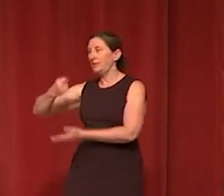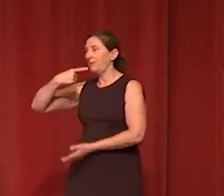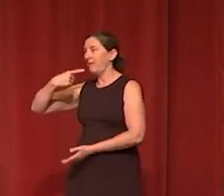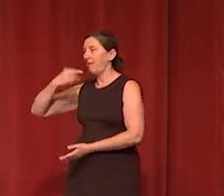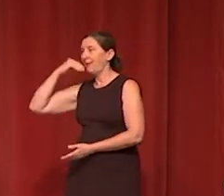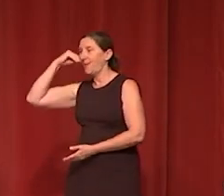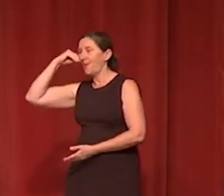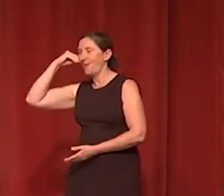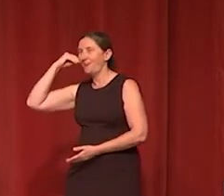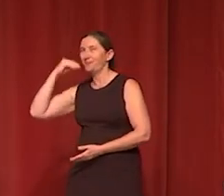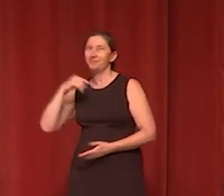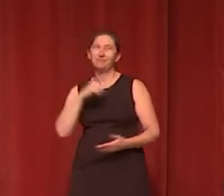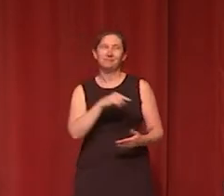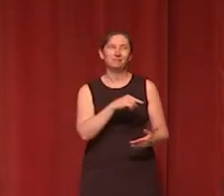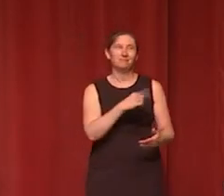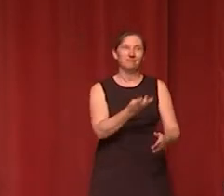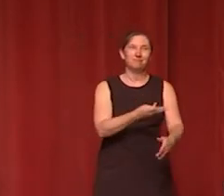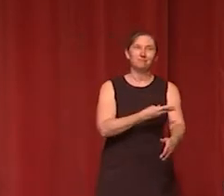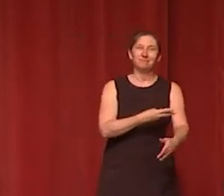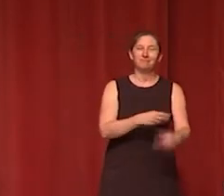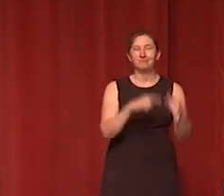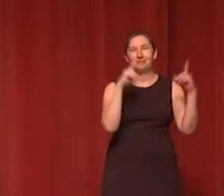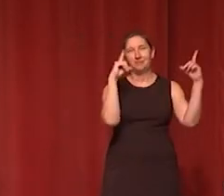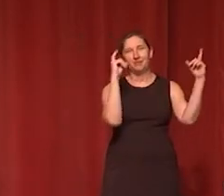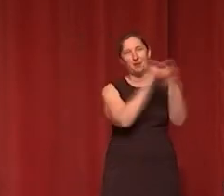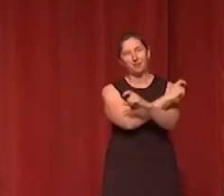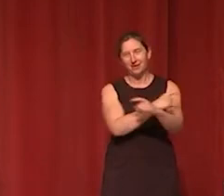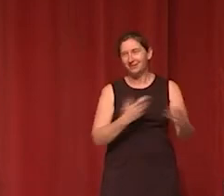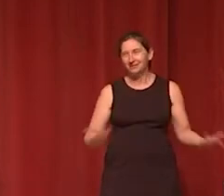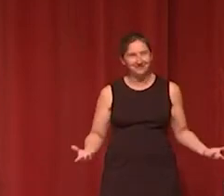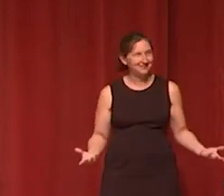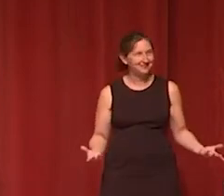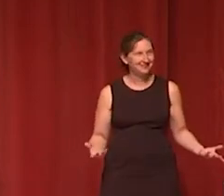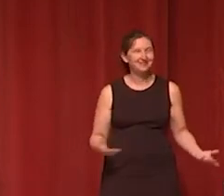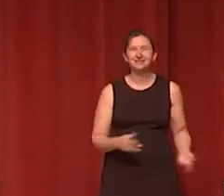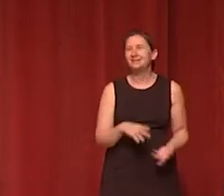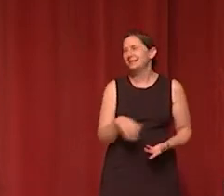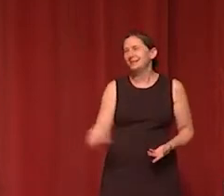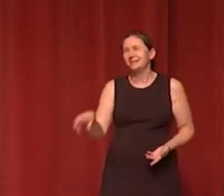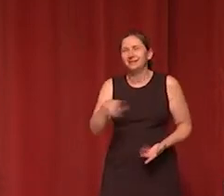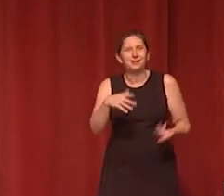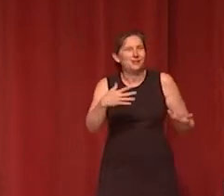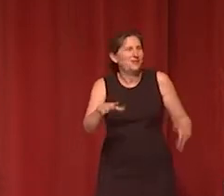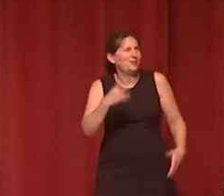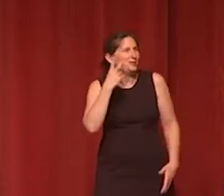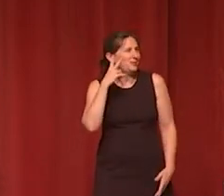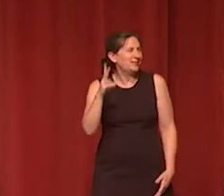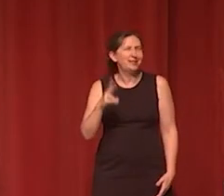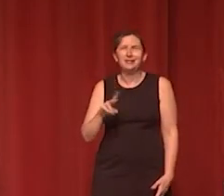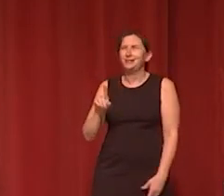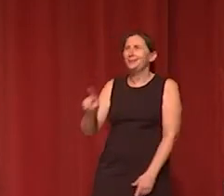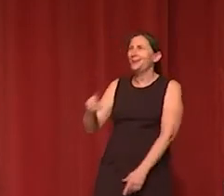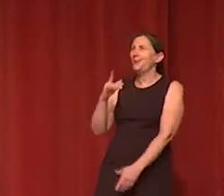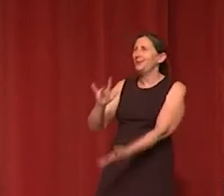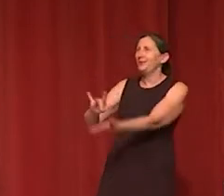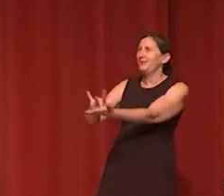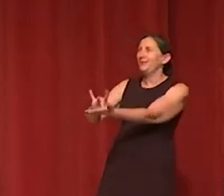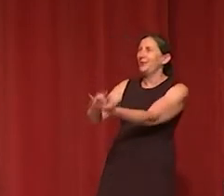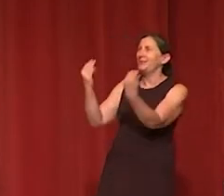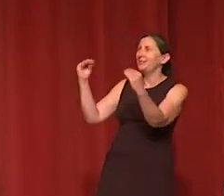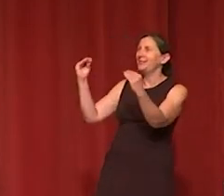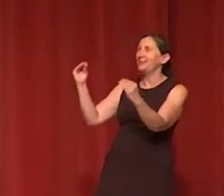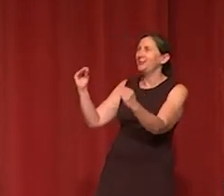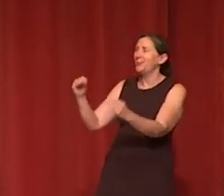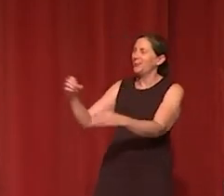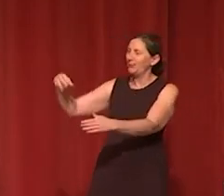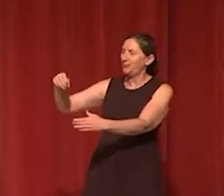know, we all see the pharmacist putting the tablets into the pharmacy techs putting the tablets in the bottles, you know, that's the pharmacy time, but